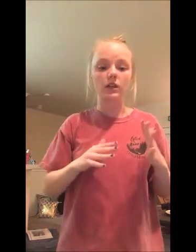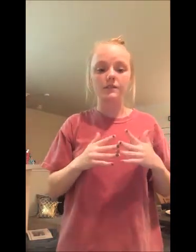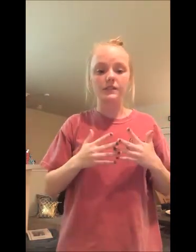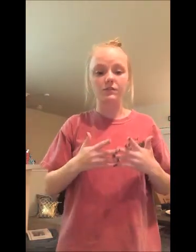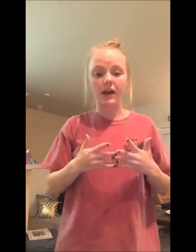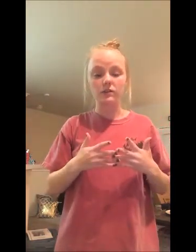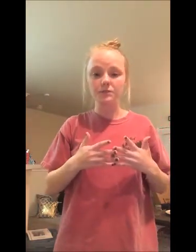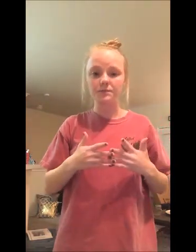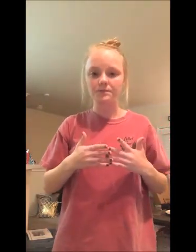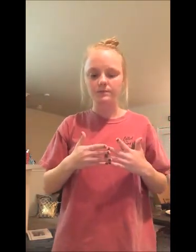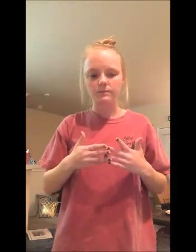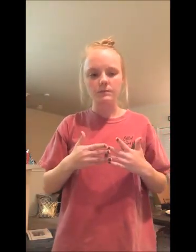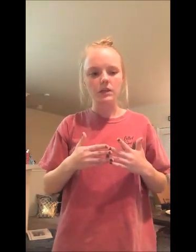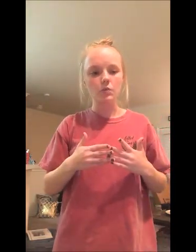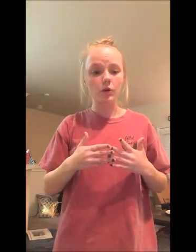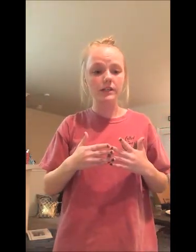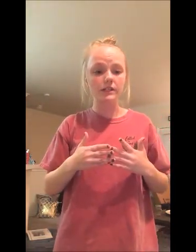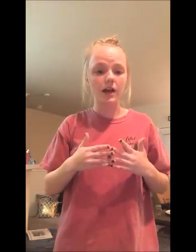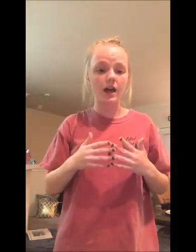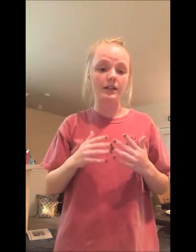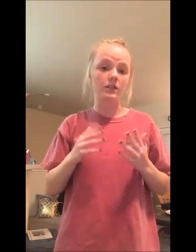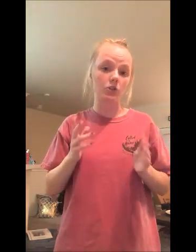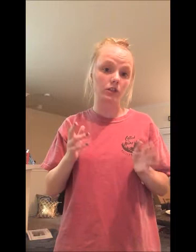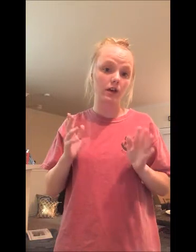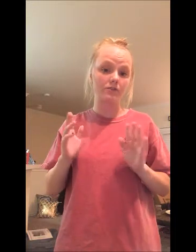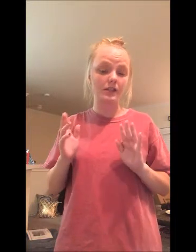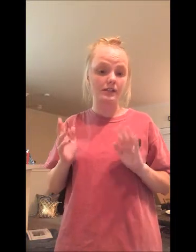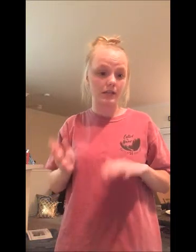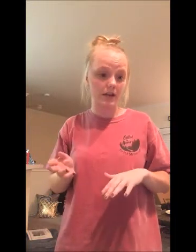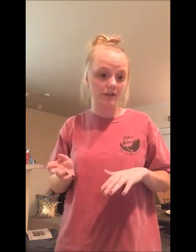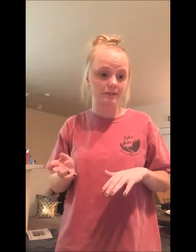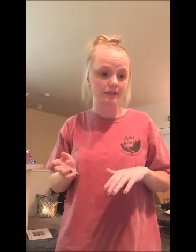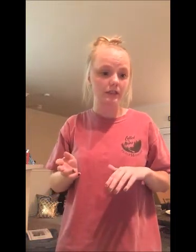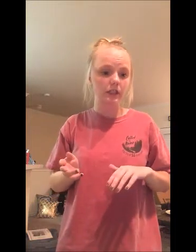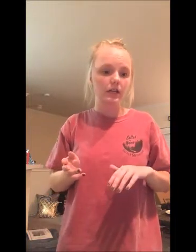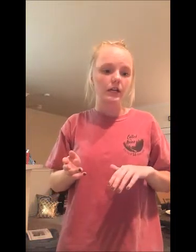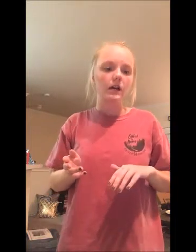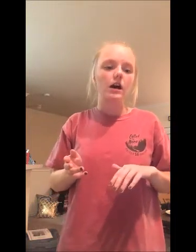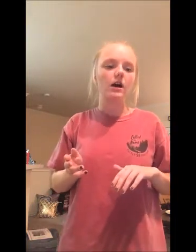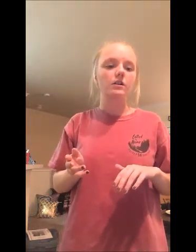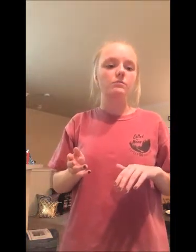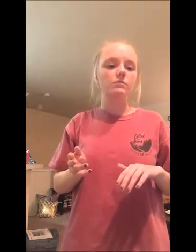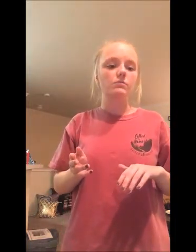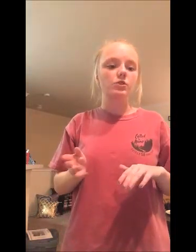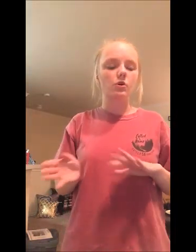love is vital. We're going to sign your love is enough. So